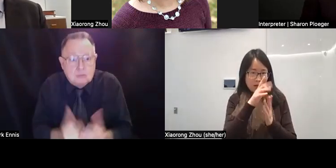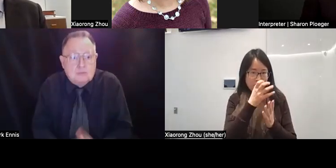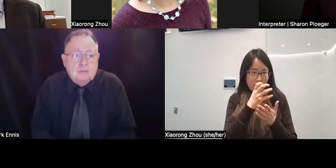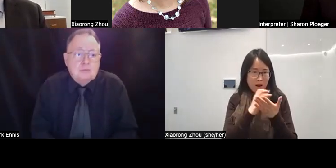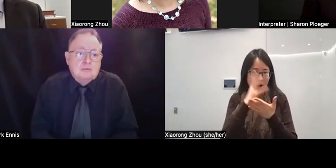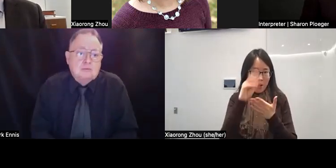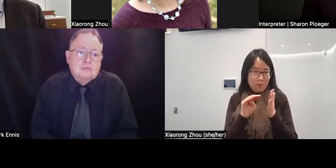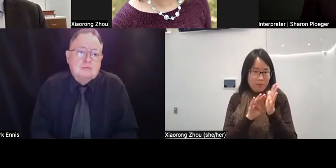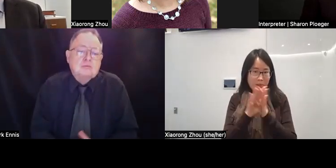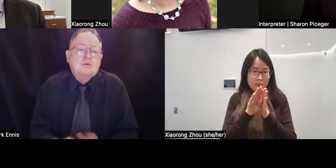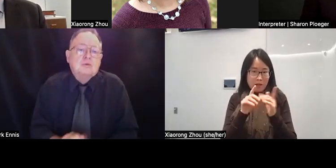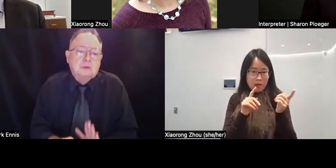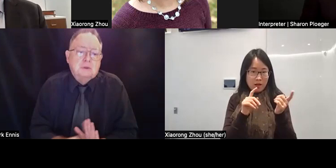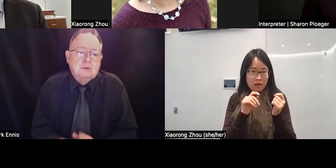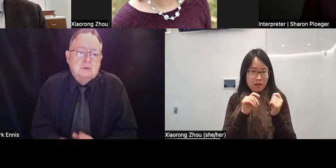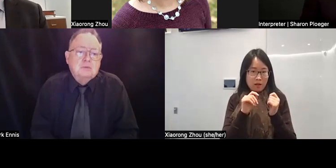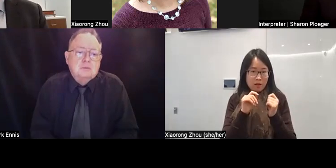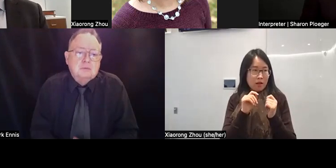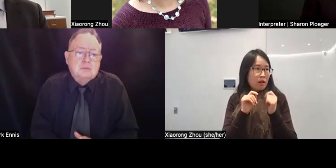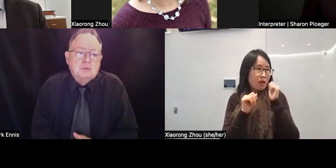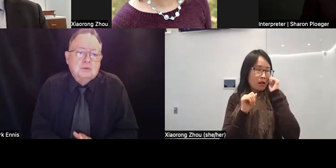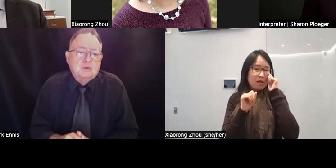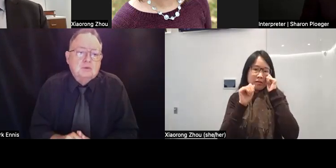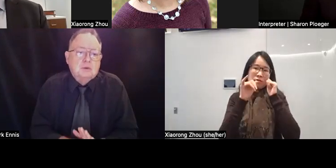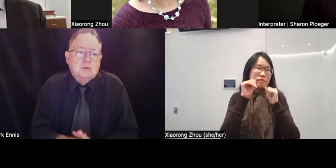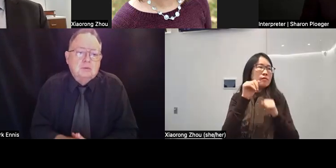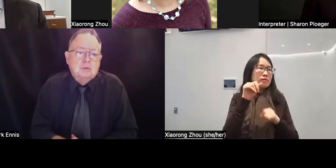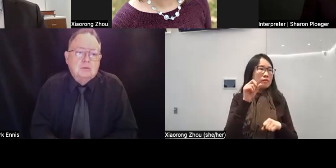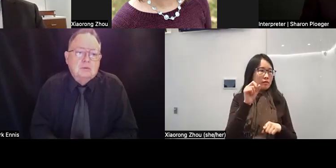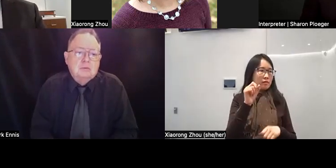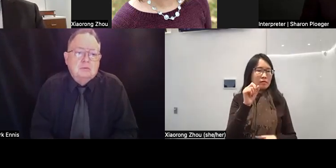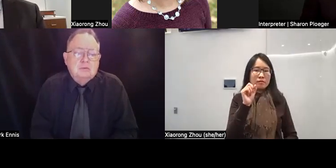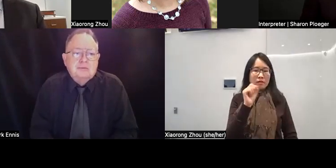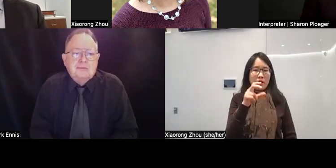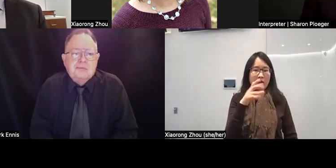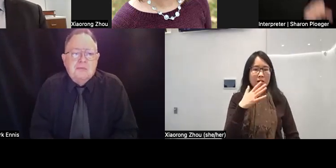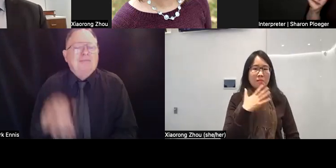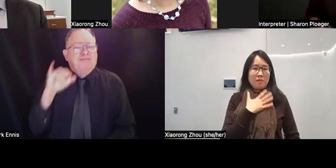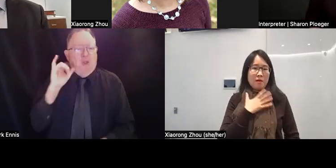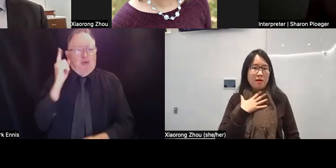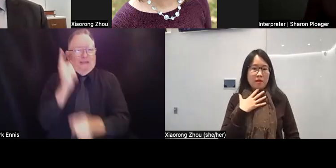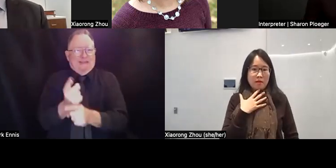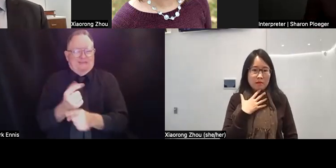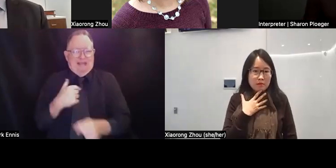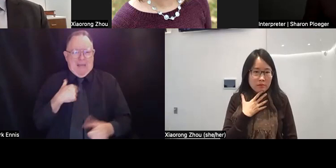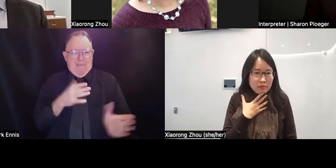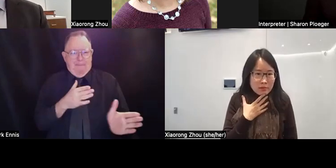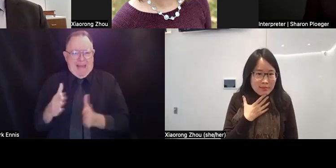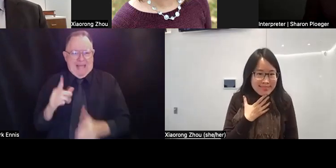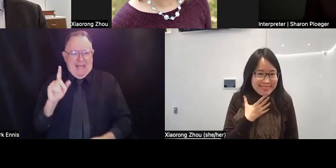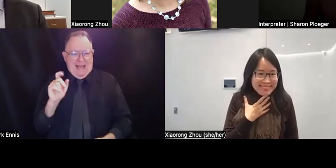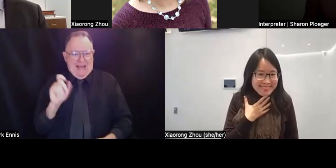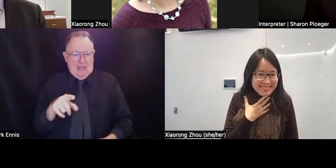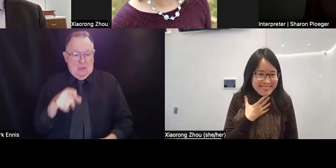And you wanted to know about the curriculum development also? Yes, so I was going to ask, are